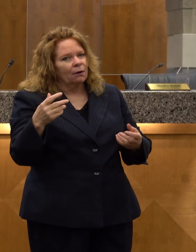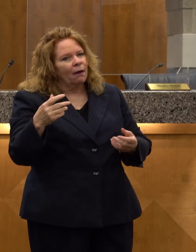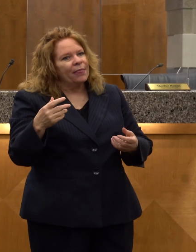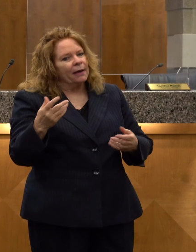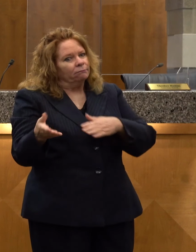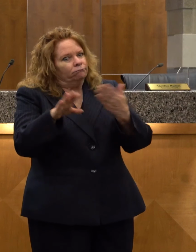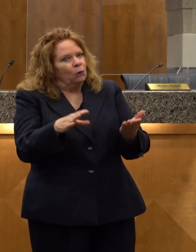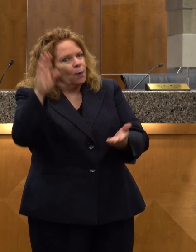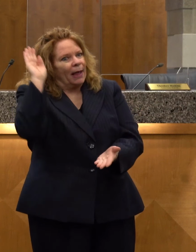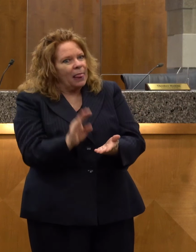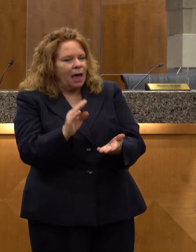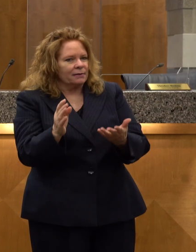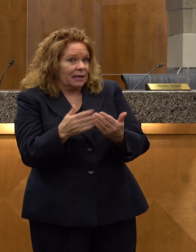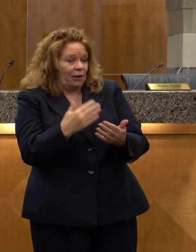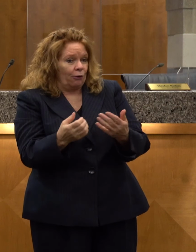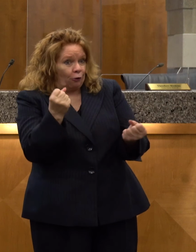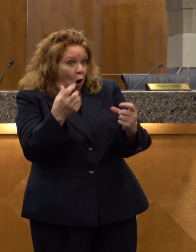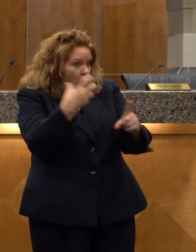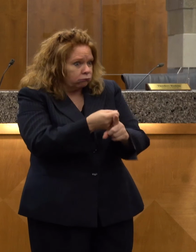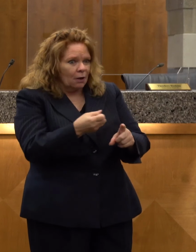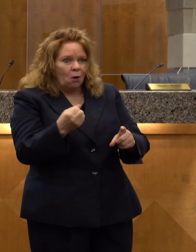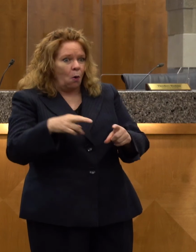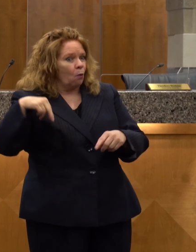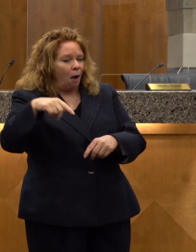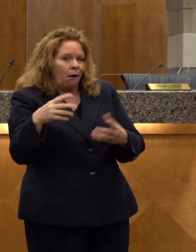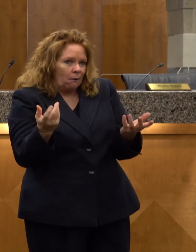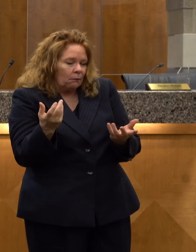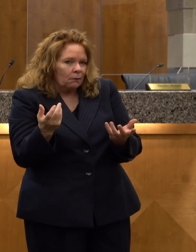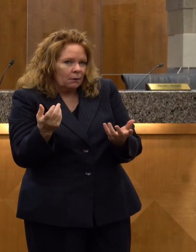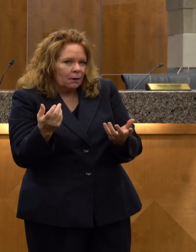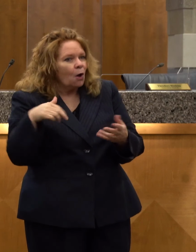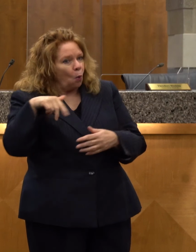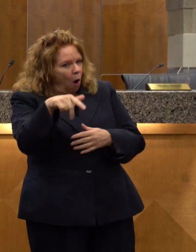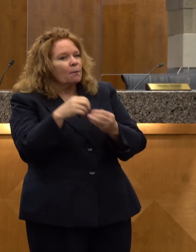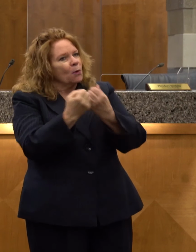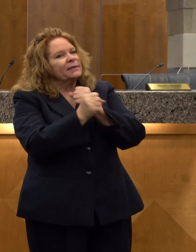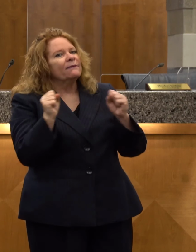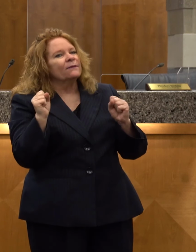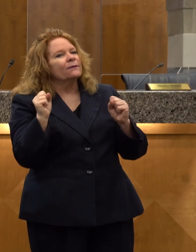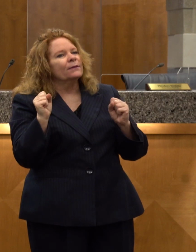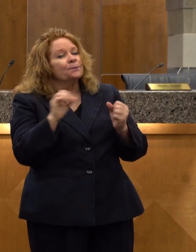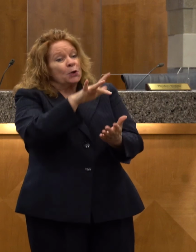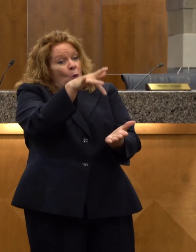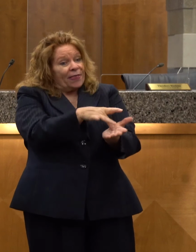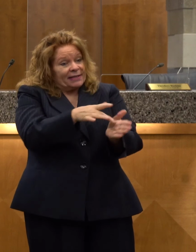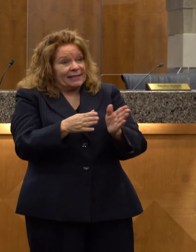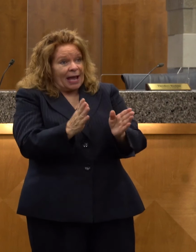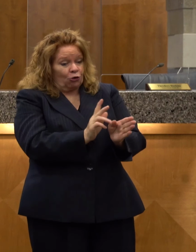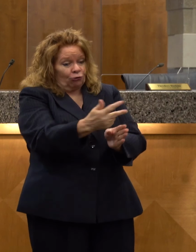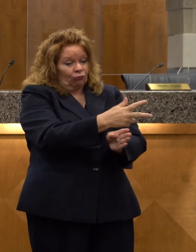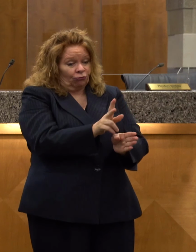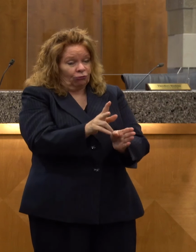fatalities are either vehicular or pedestrian, and pedestrian traffic is going to be much safer. And with a center turn lane, this design should be a